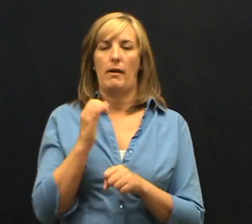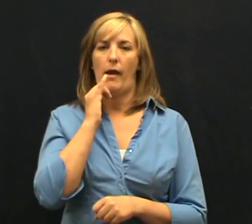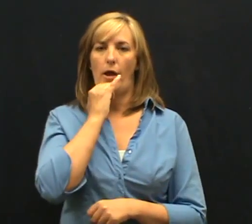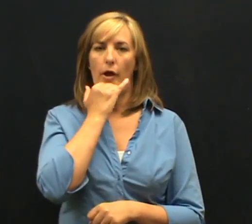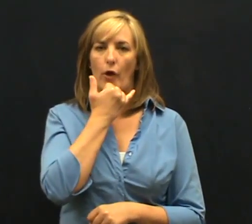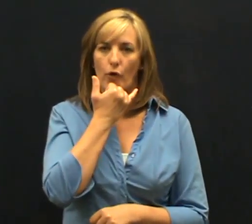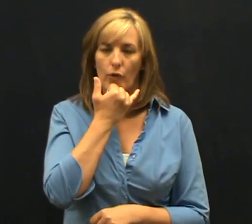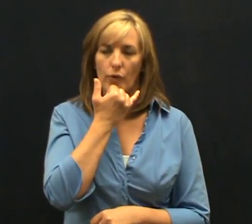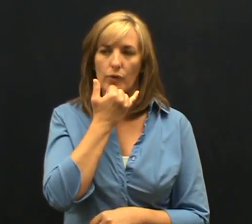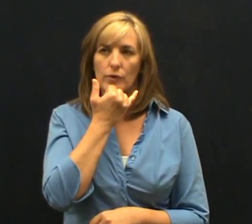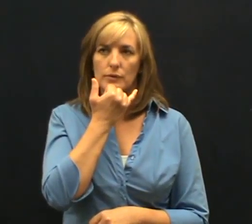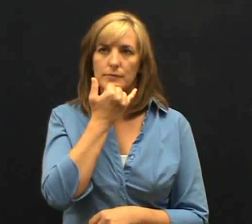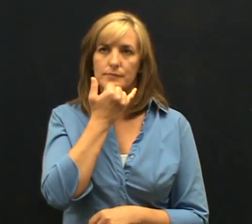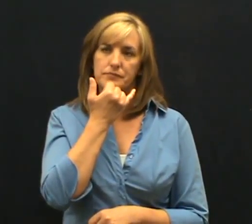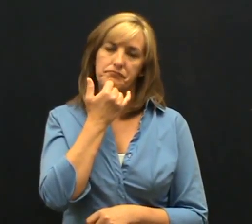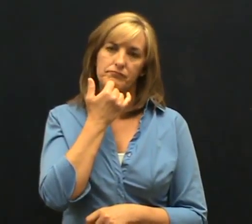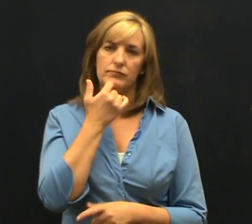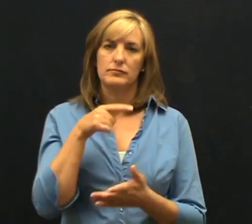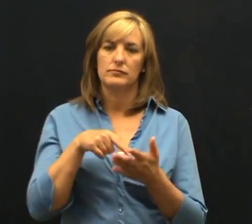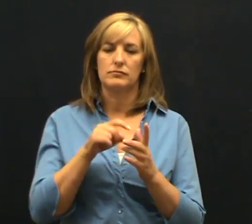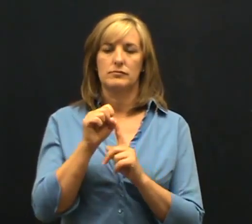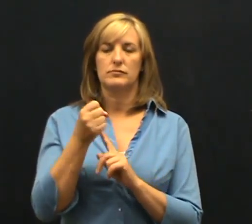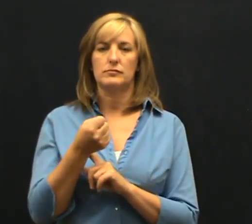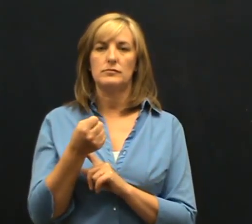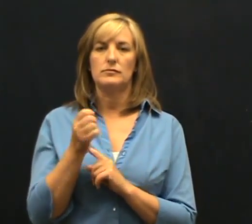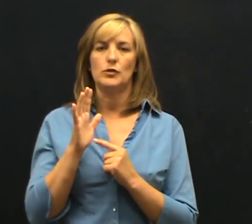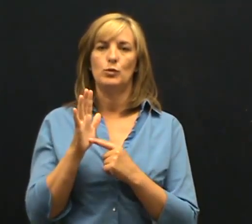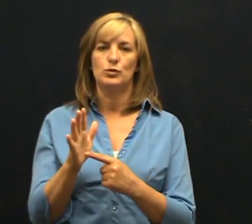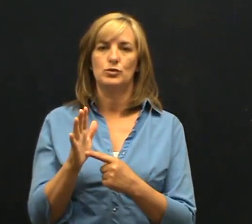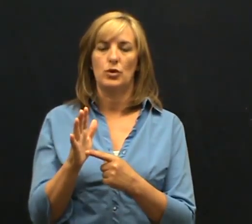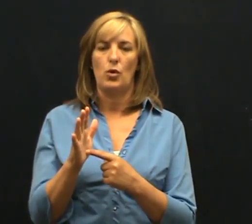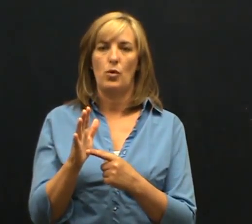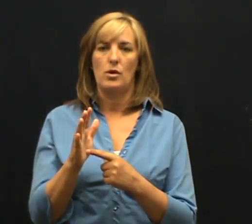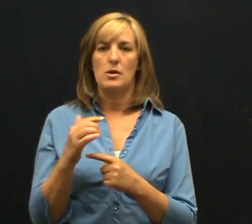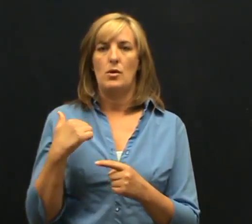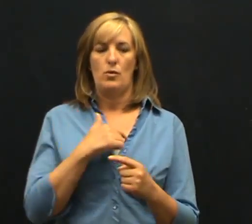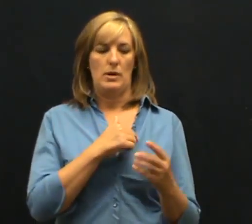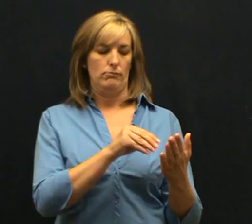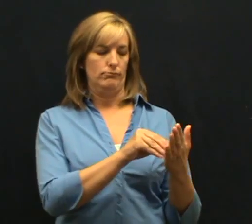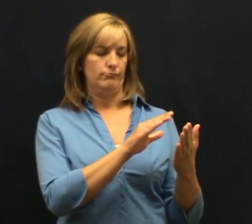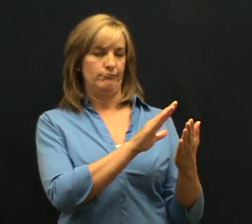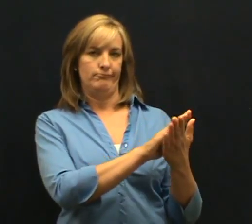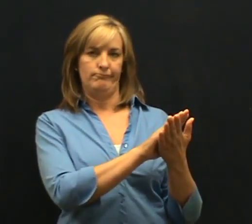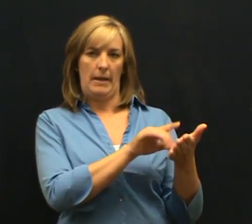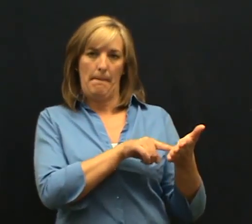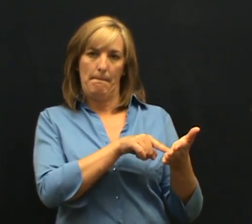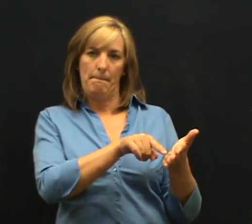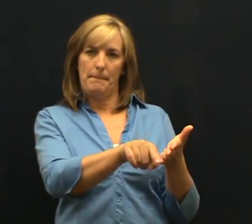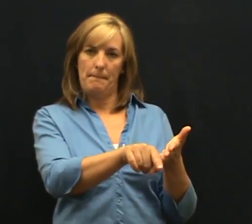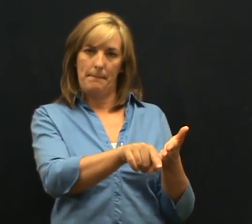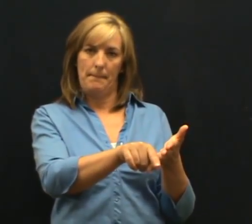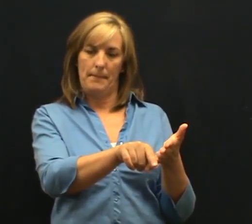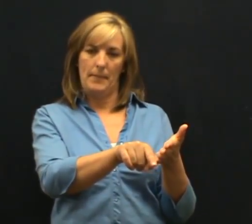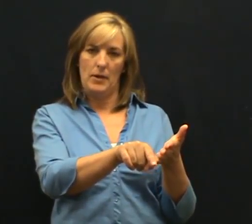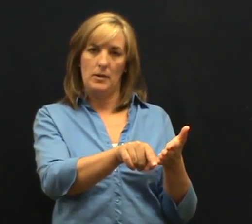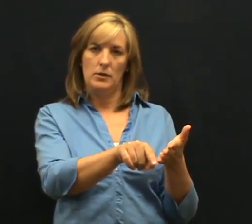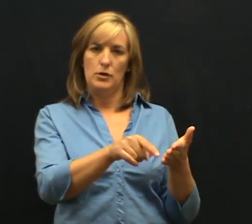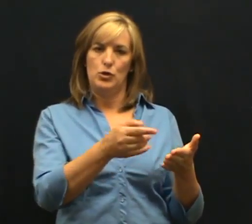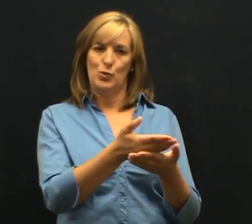in this particular case, we're showing that we recorded a payment to a supplier. We